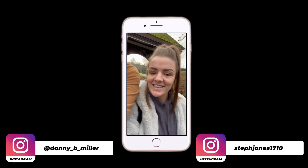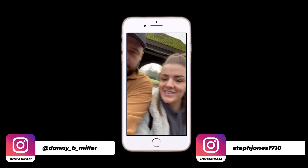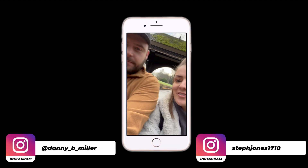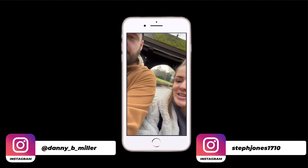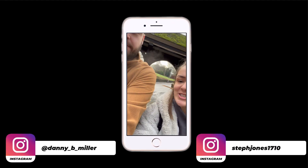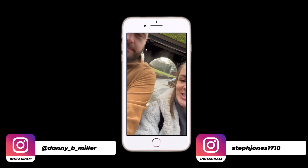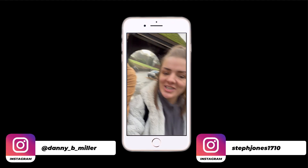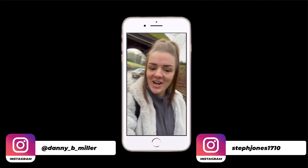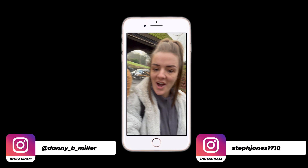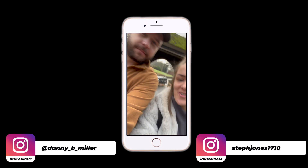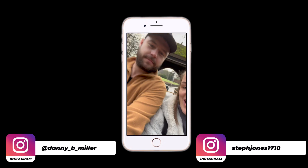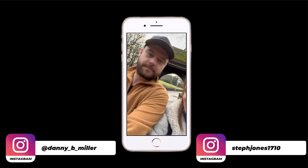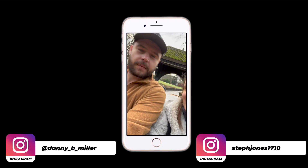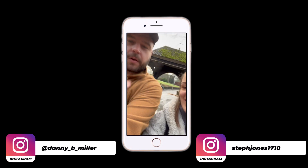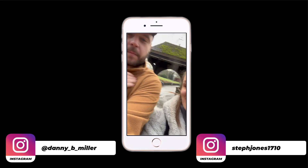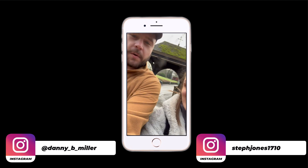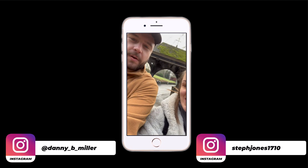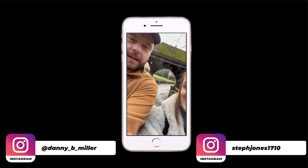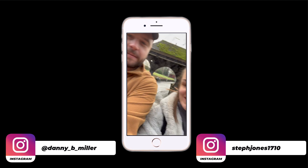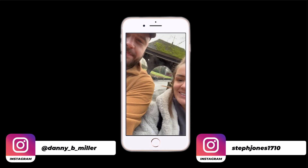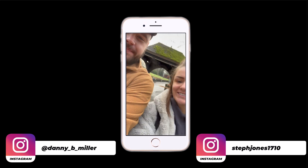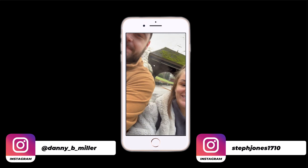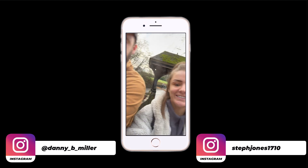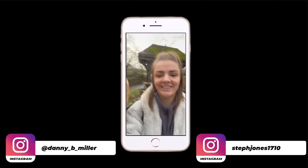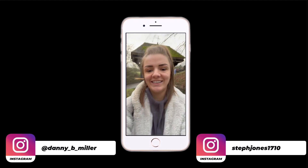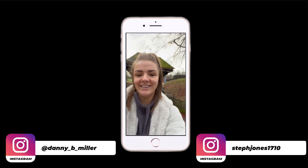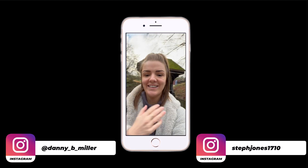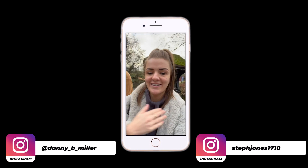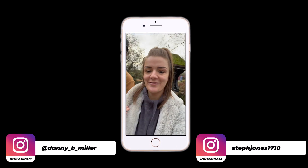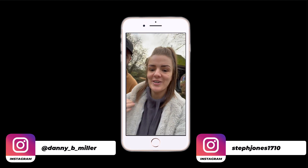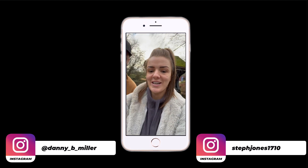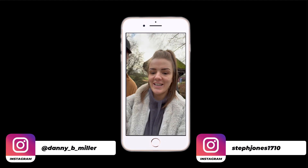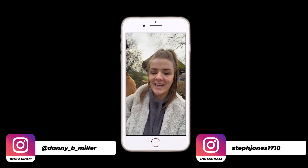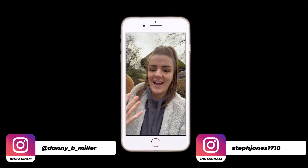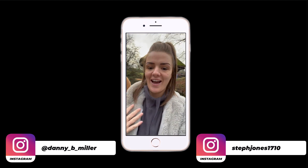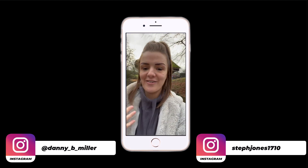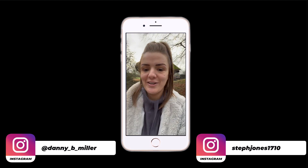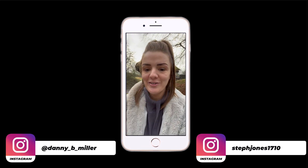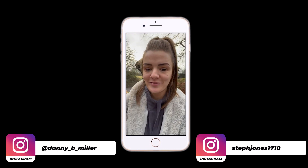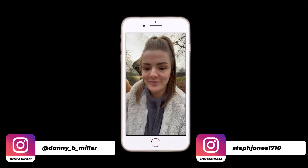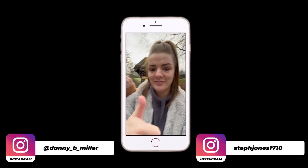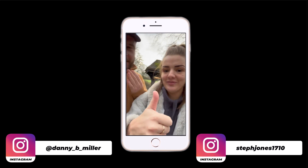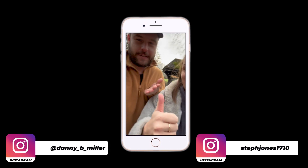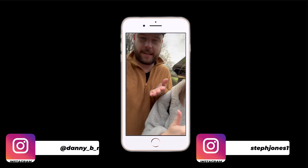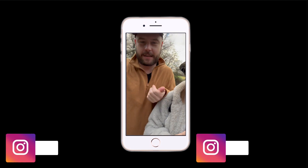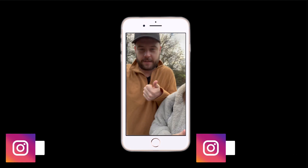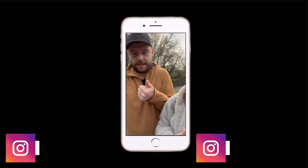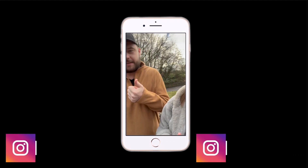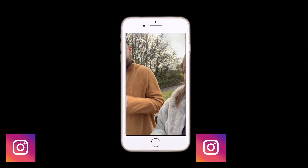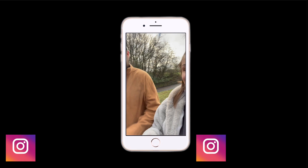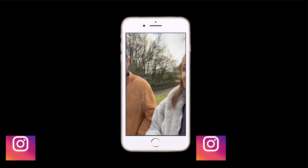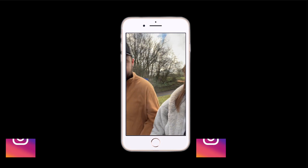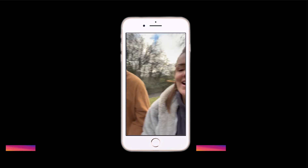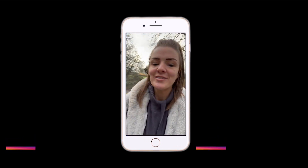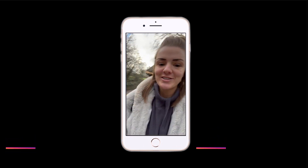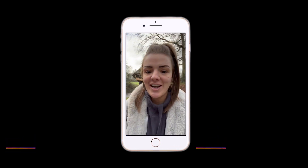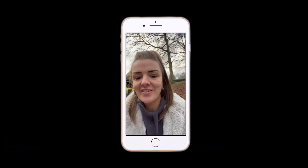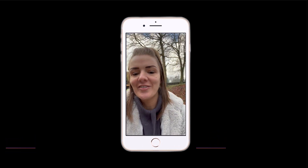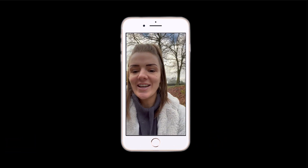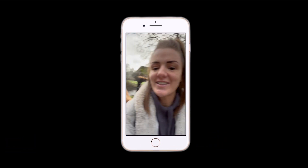so we're just on our way to our Good morning. Good morning, how are you? Good morning, how are you? We're just on our way to our